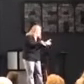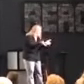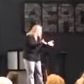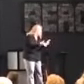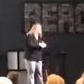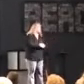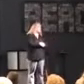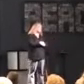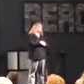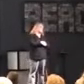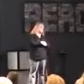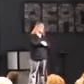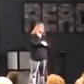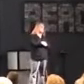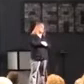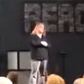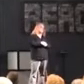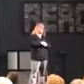And